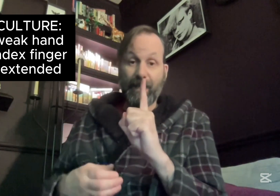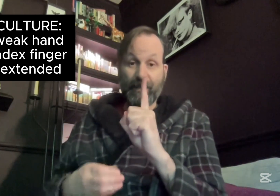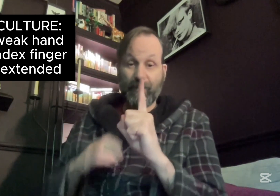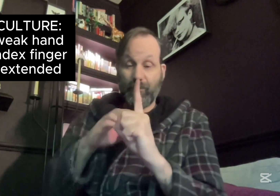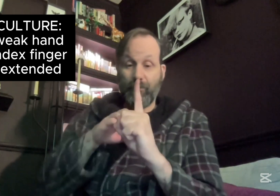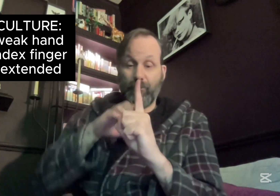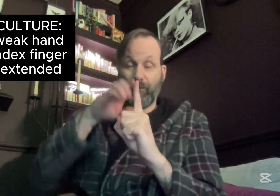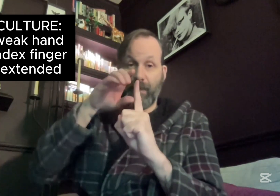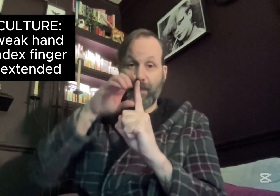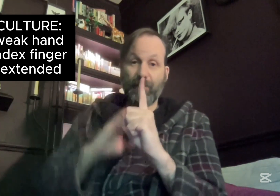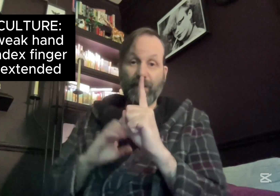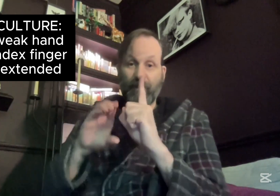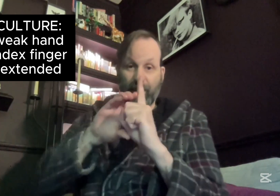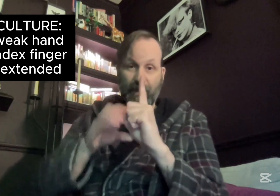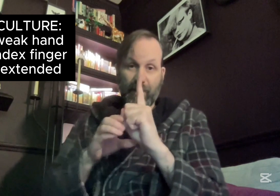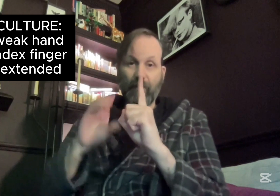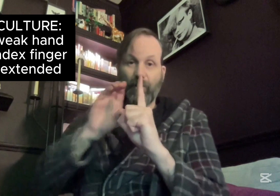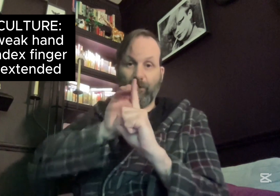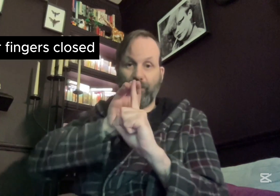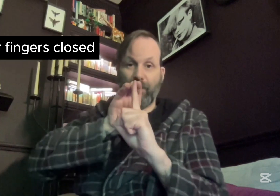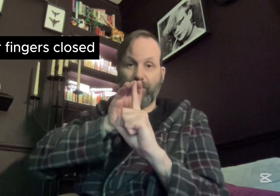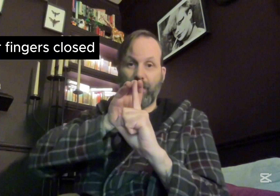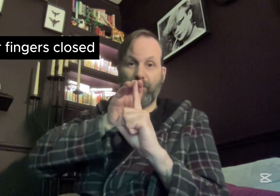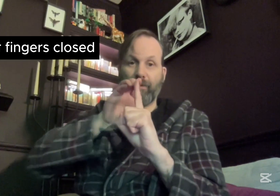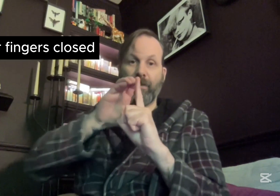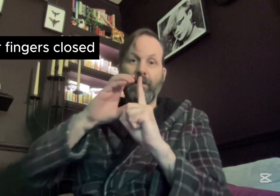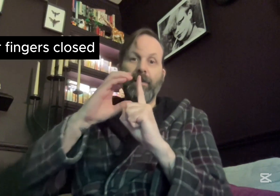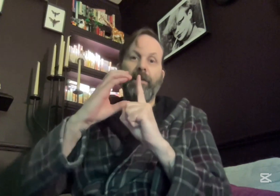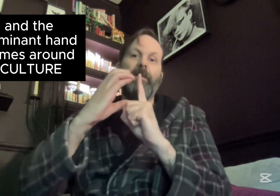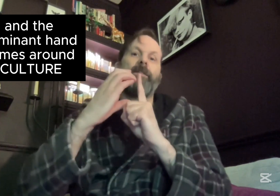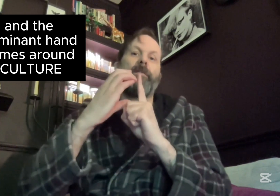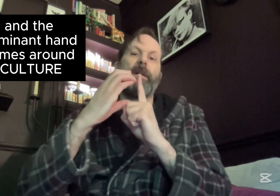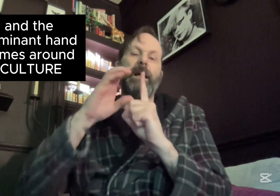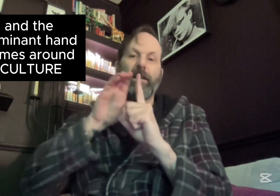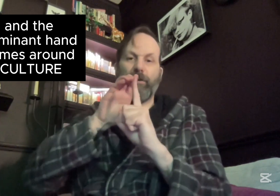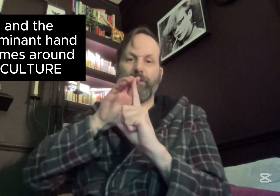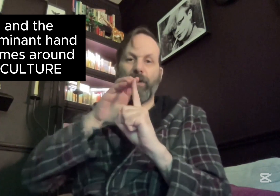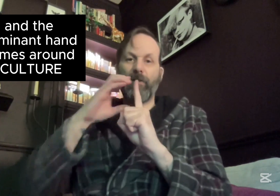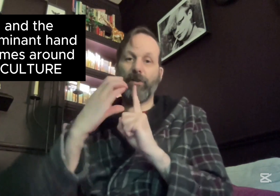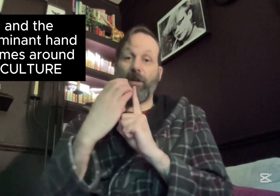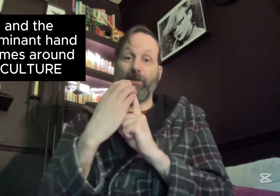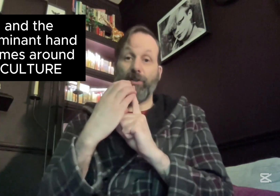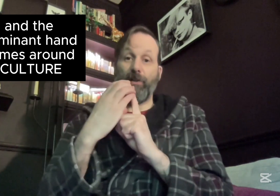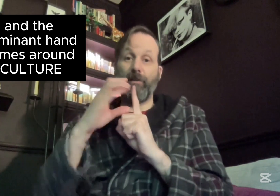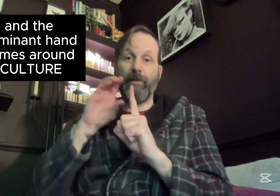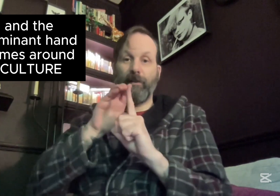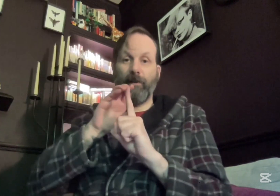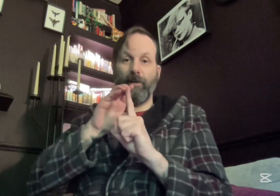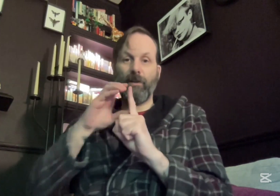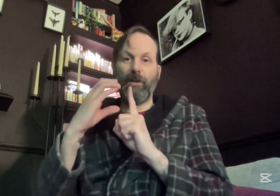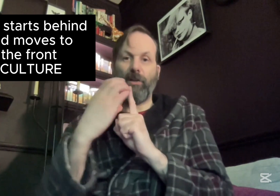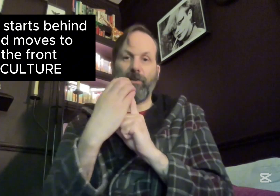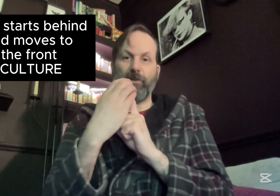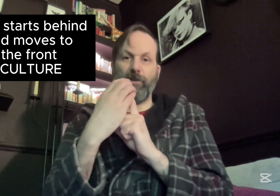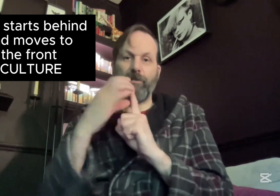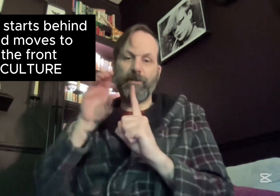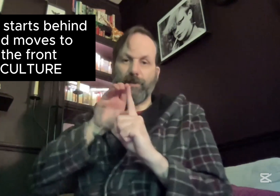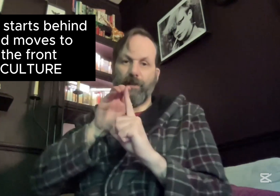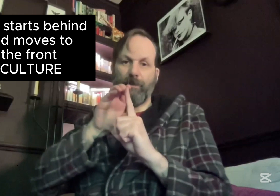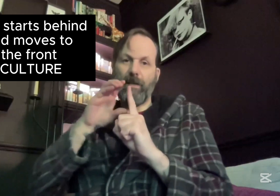hand, index finger extended, all fingers closed, and the dominant hand comes around. Culture. Culture. So it starts